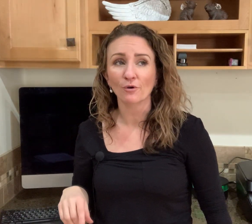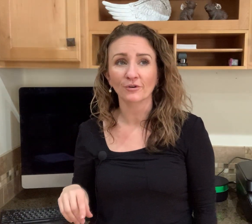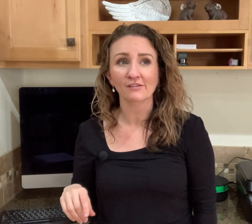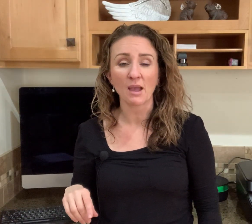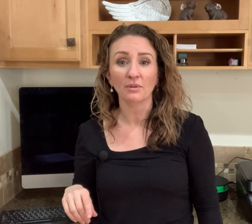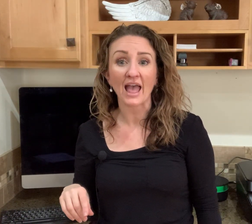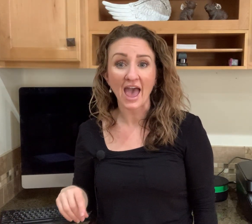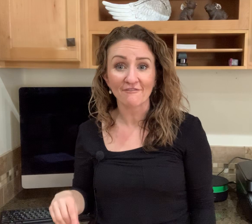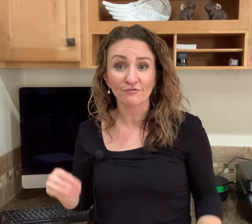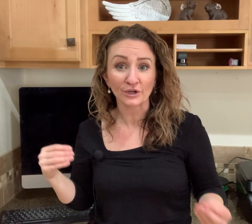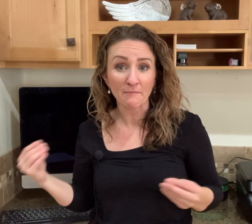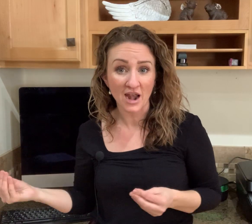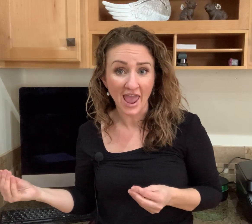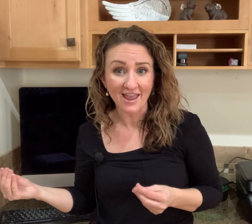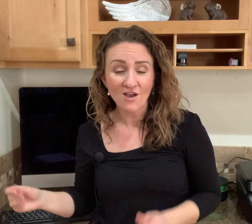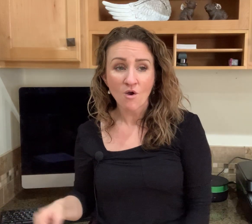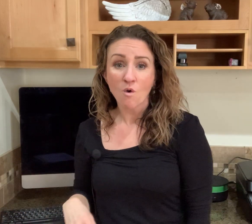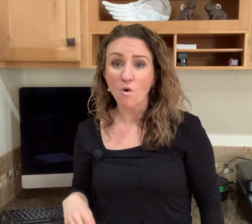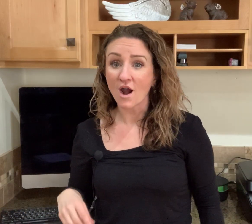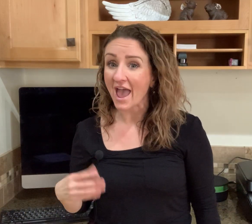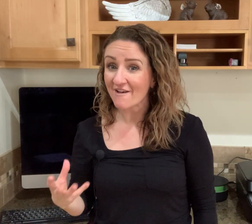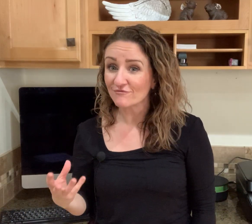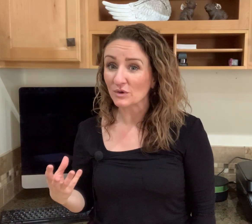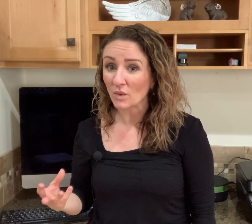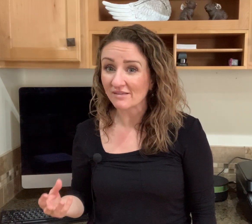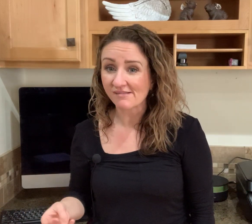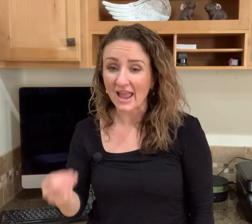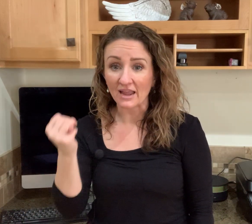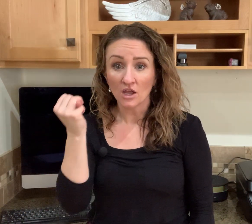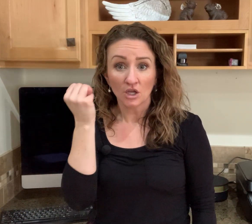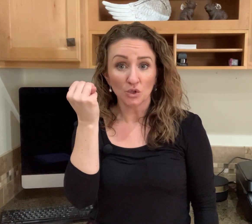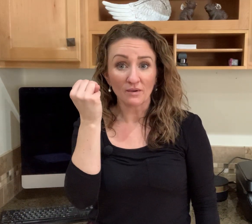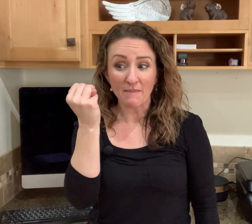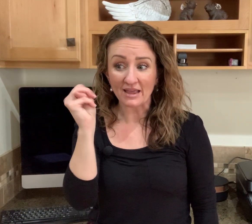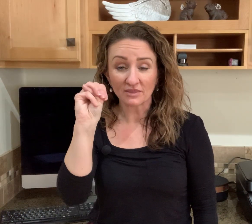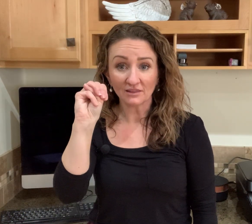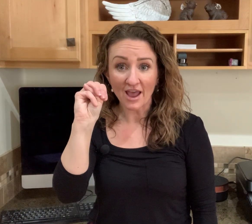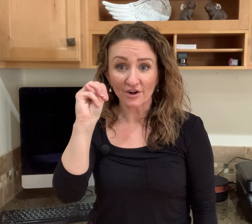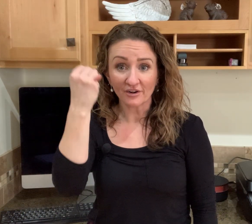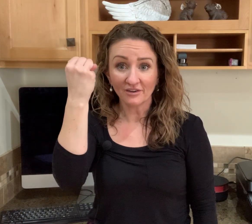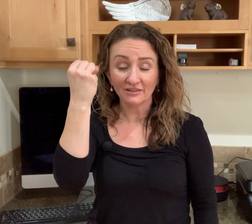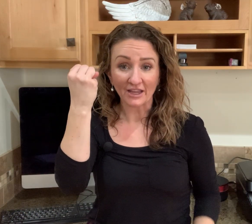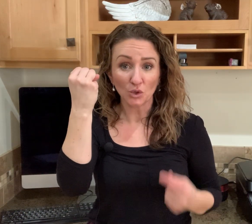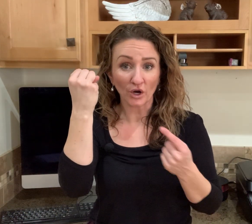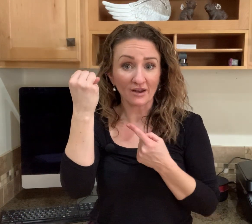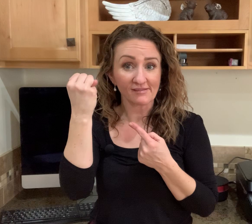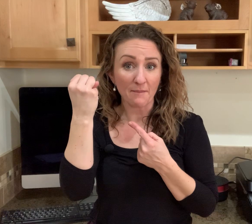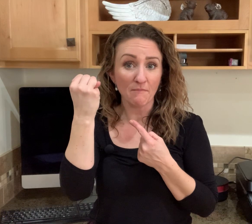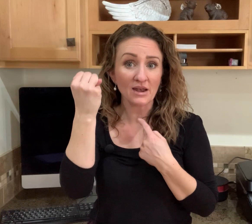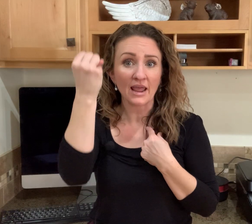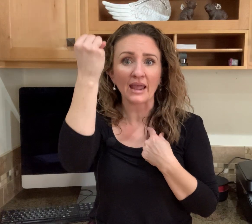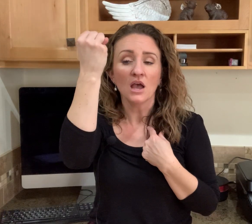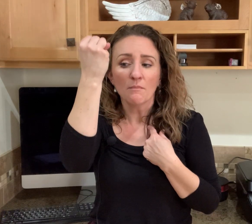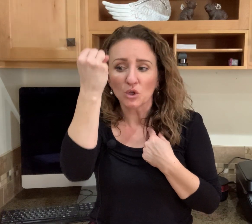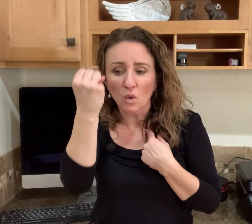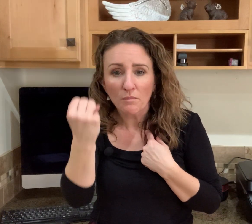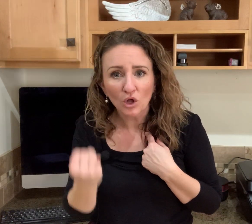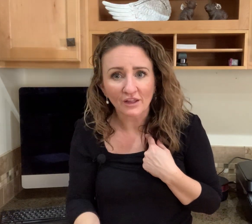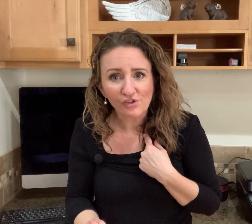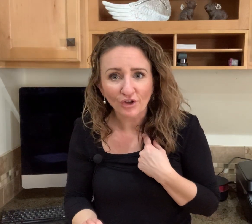for example, every Monday or every Wednesday, you would make the letter like you were going to sign Monday, but you would pull it straight